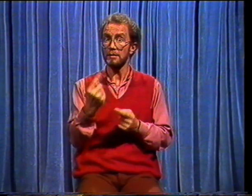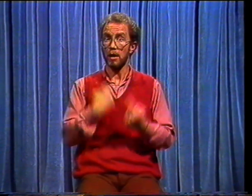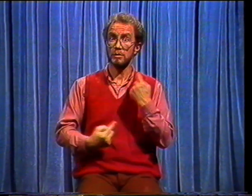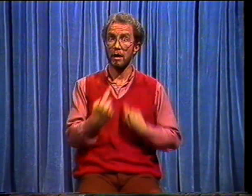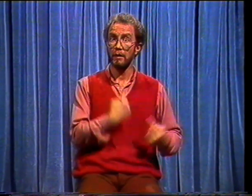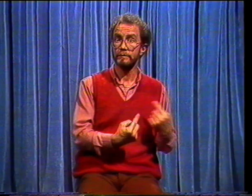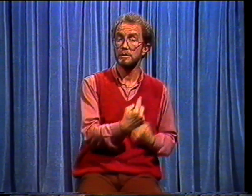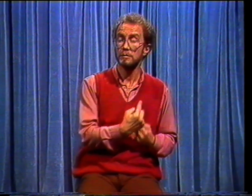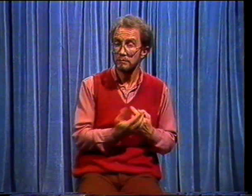ourselves.